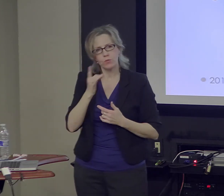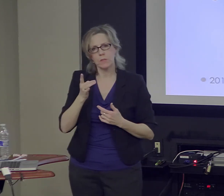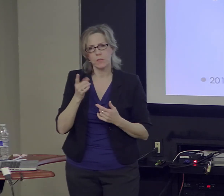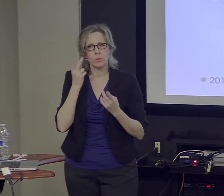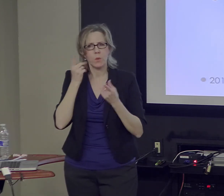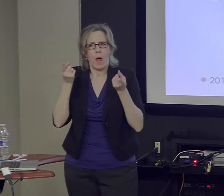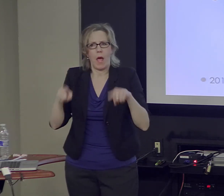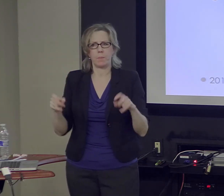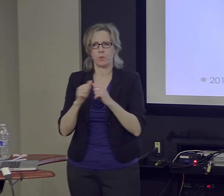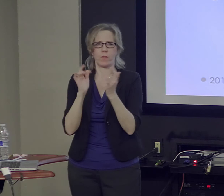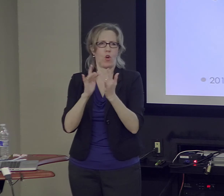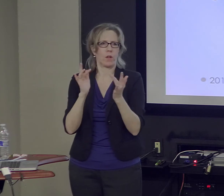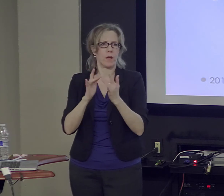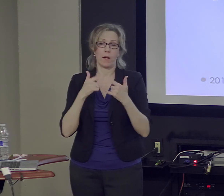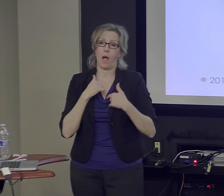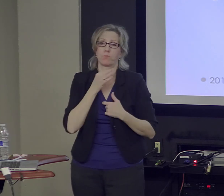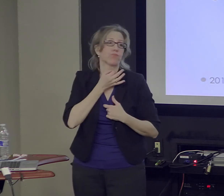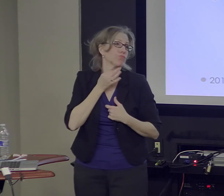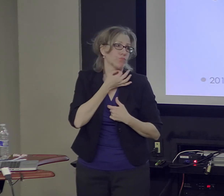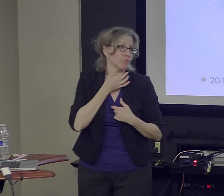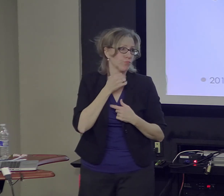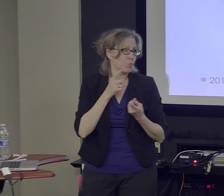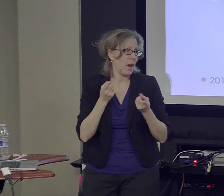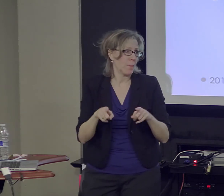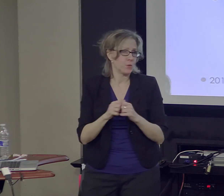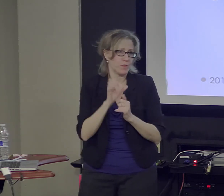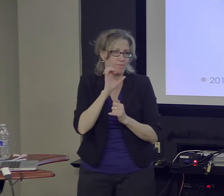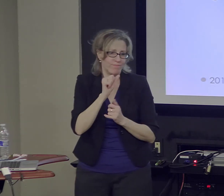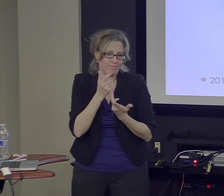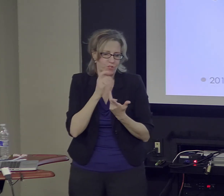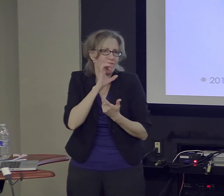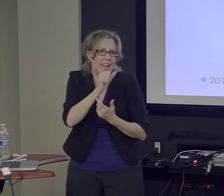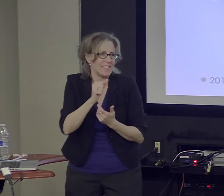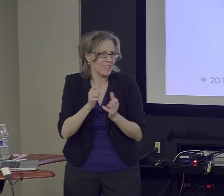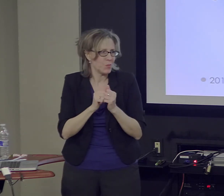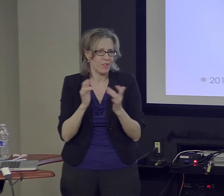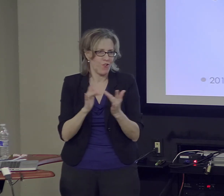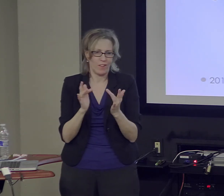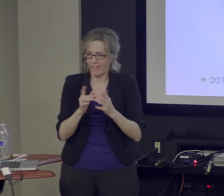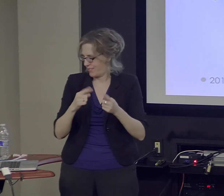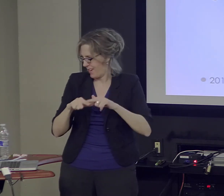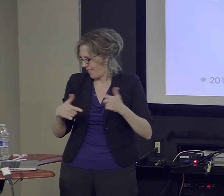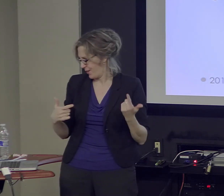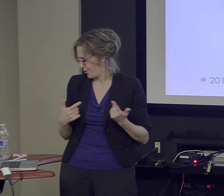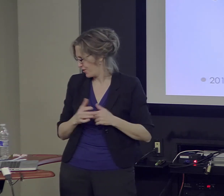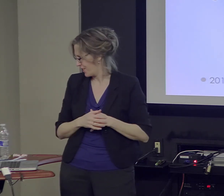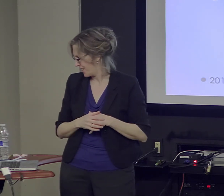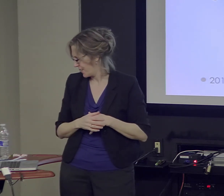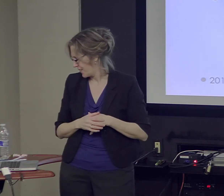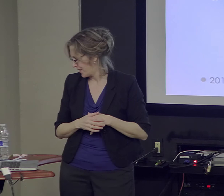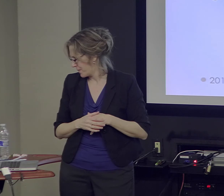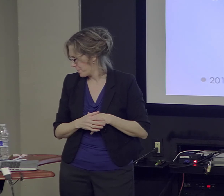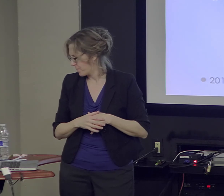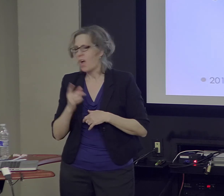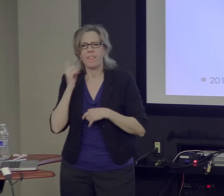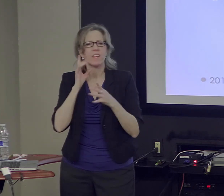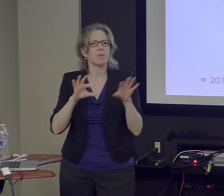either British Sign Language or American Sign Language. So I'm very fascinated in what happens with contact sign language when